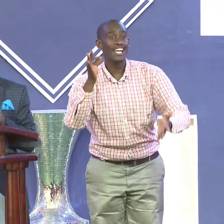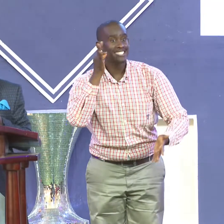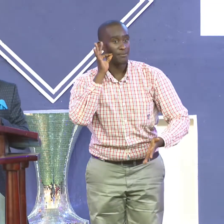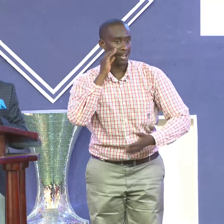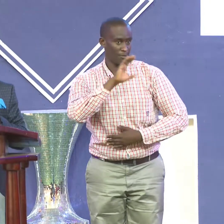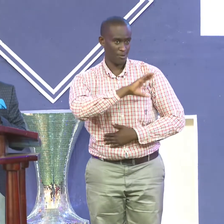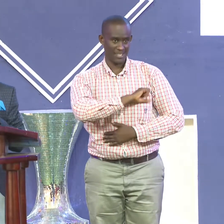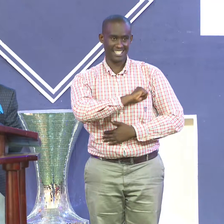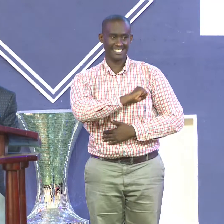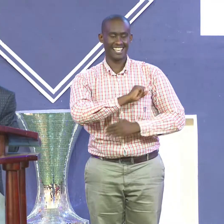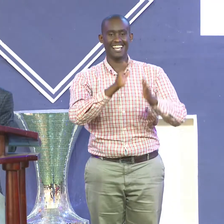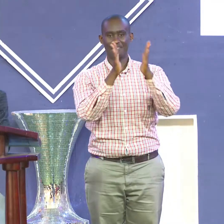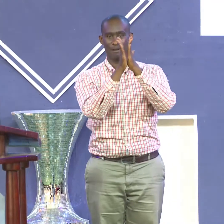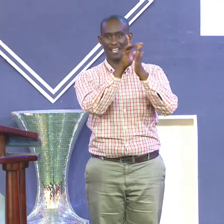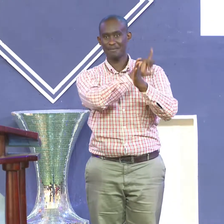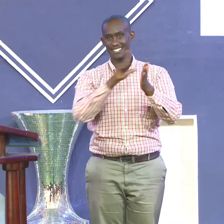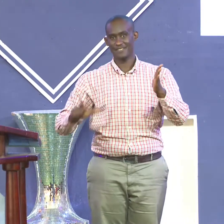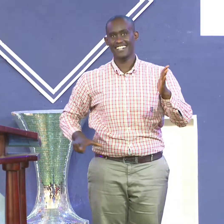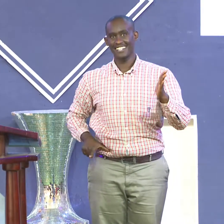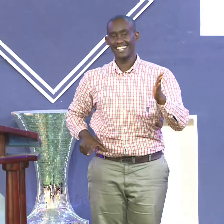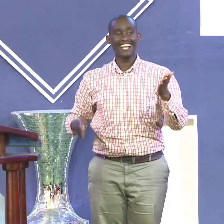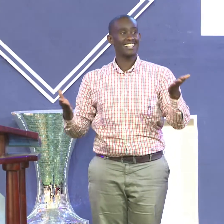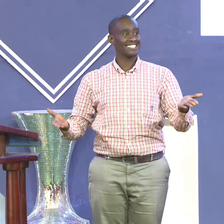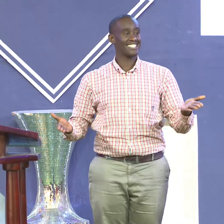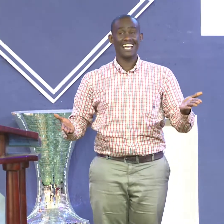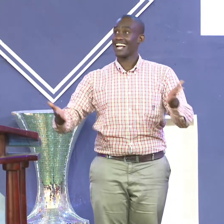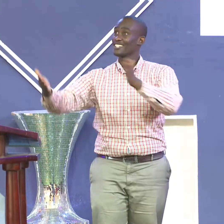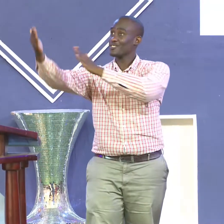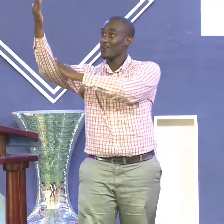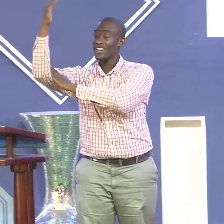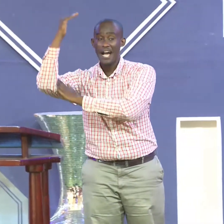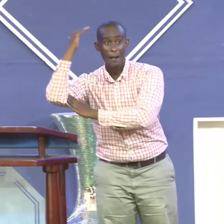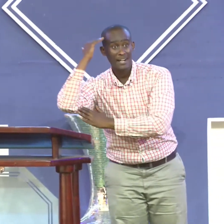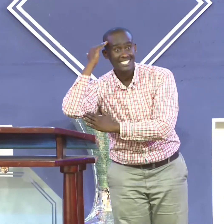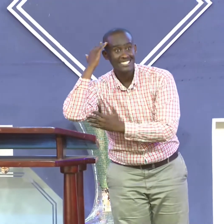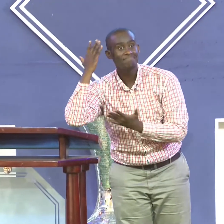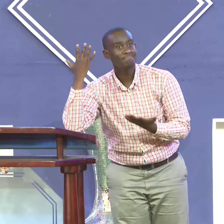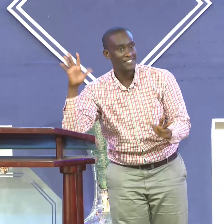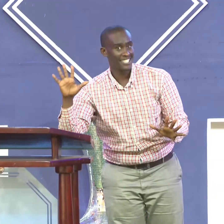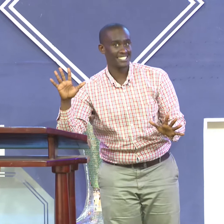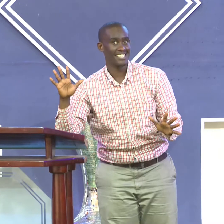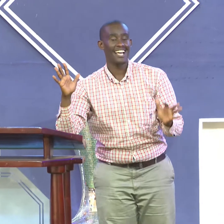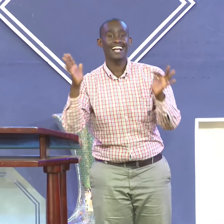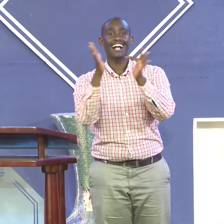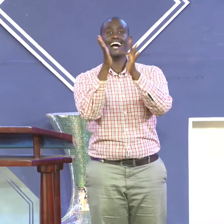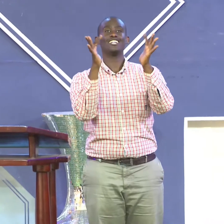of patience. Praise the Lord. God knows it.